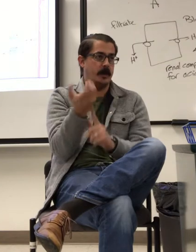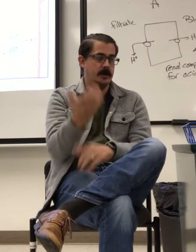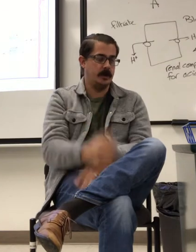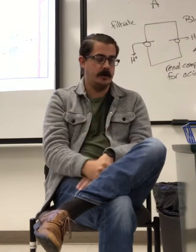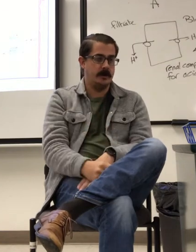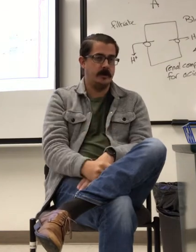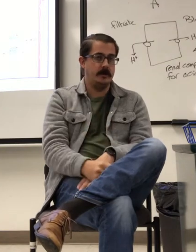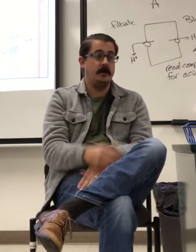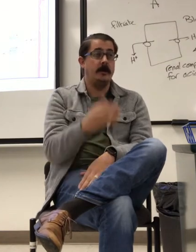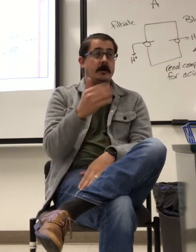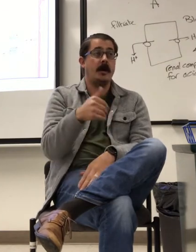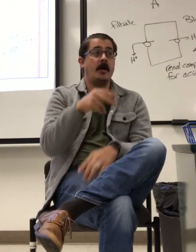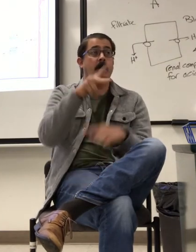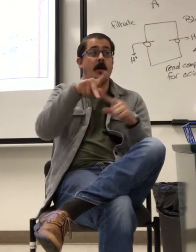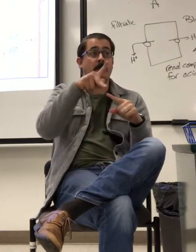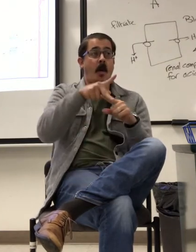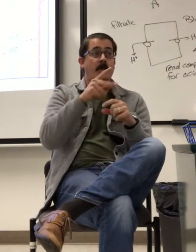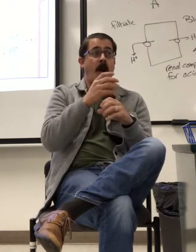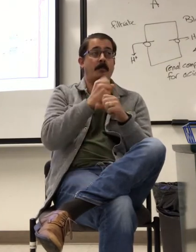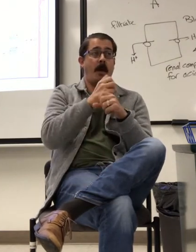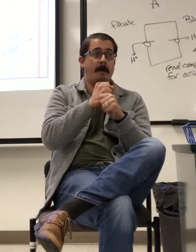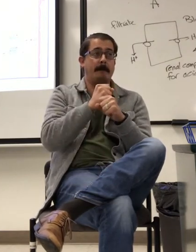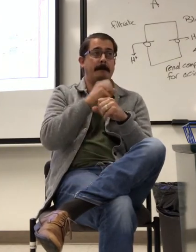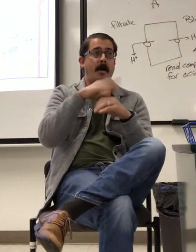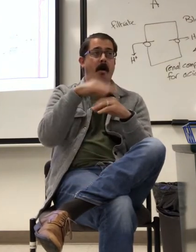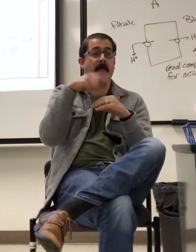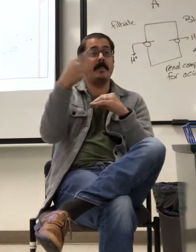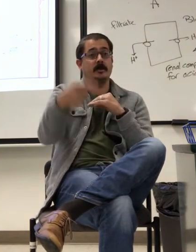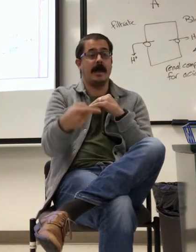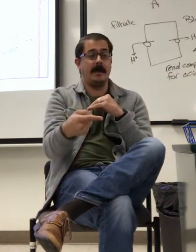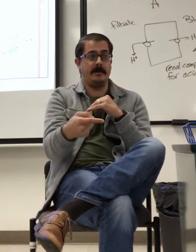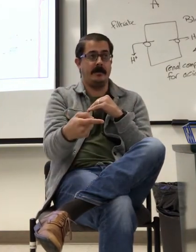but now you stick the proton pump on the other side